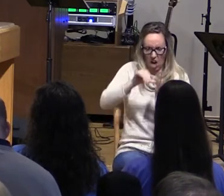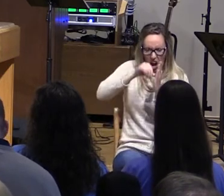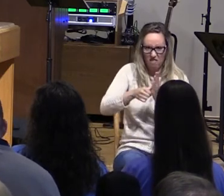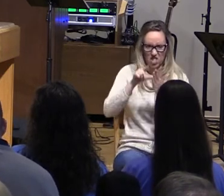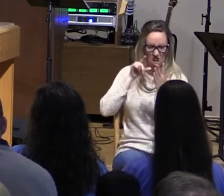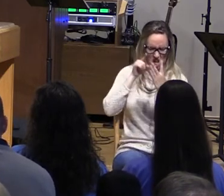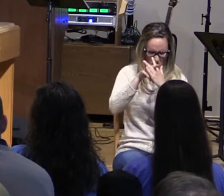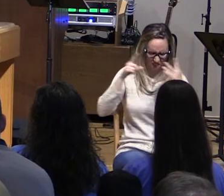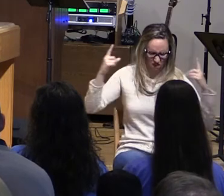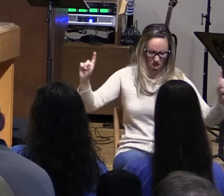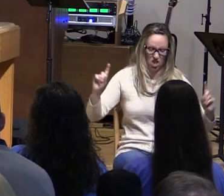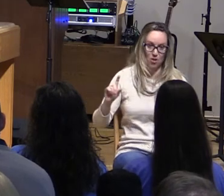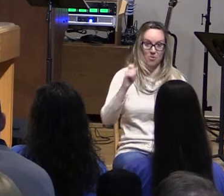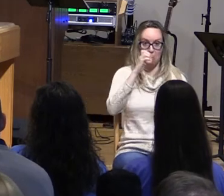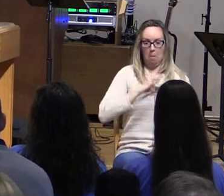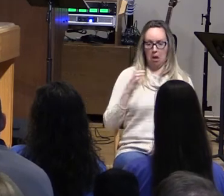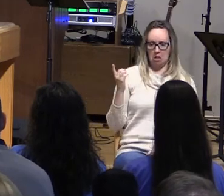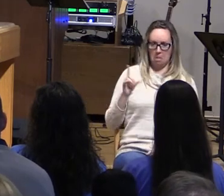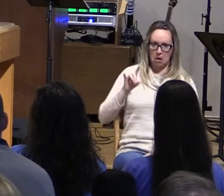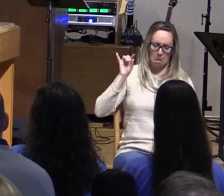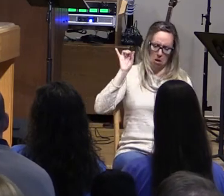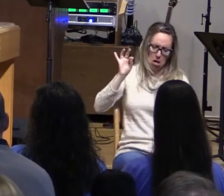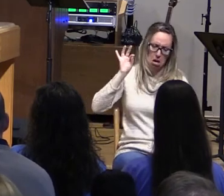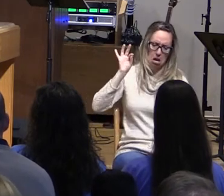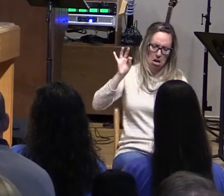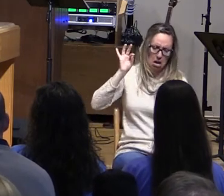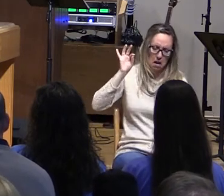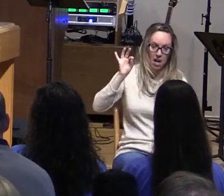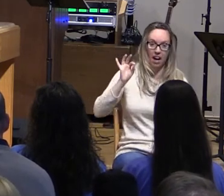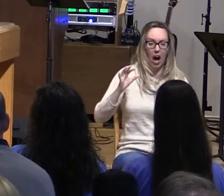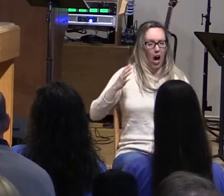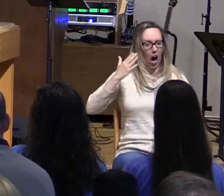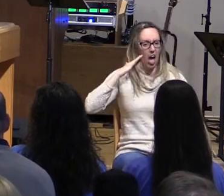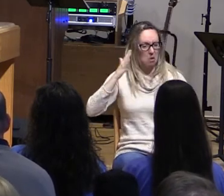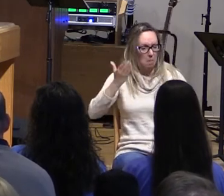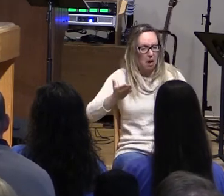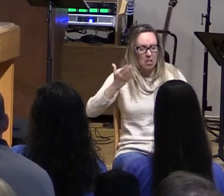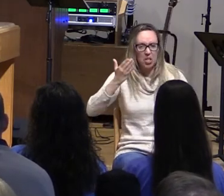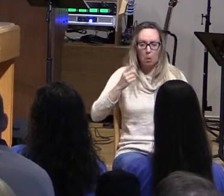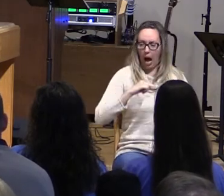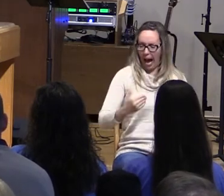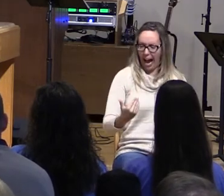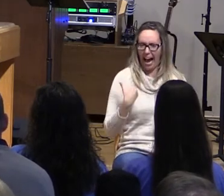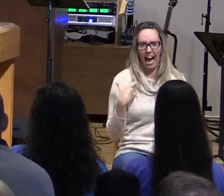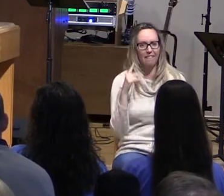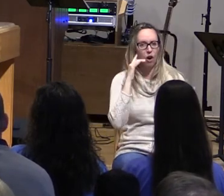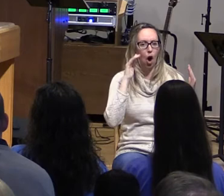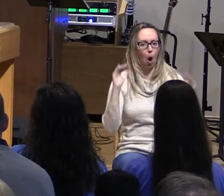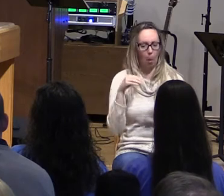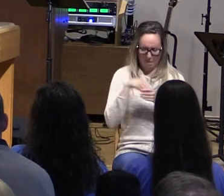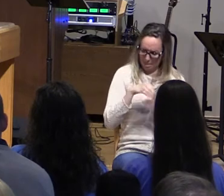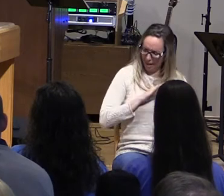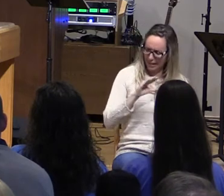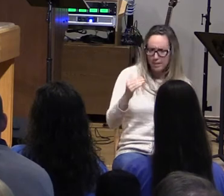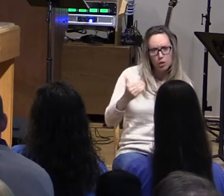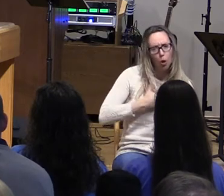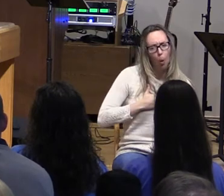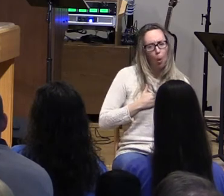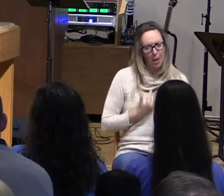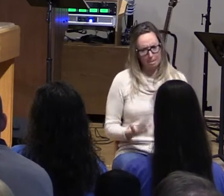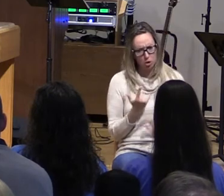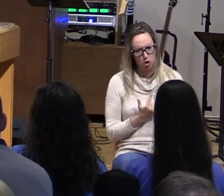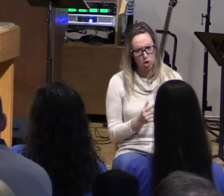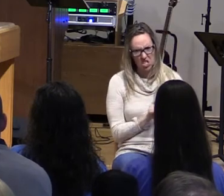emphasis. And so he's up there preaching, and he says, "I don't know about you, but I've got hope in my soul, and it burns